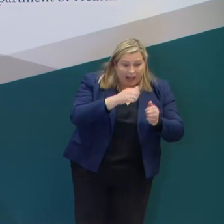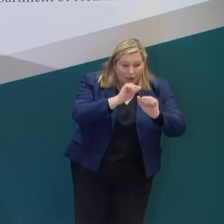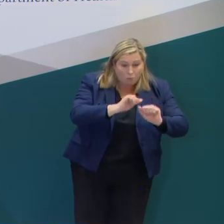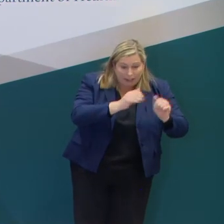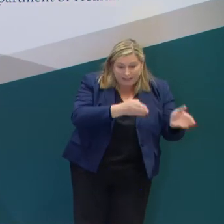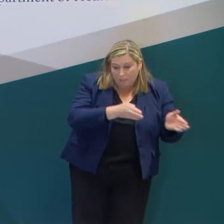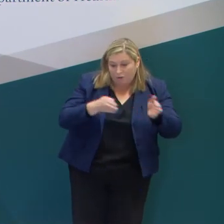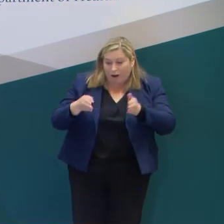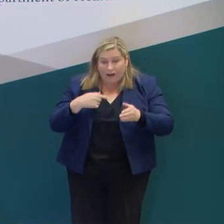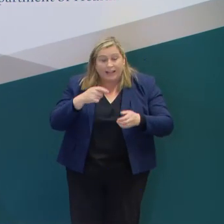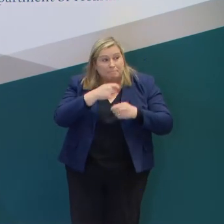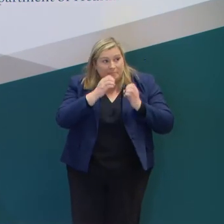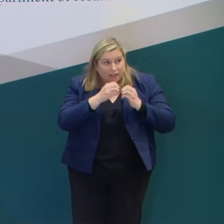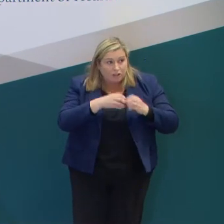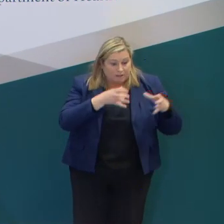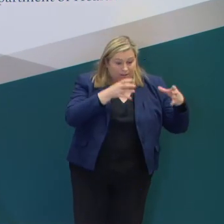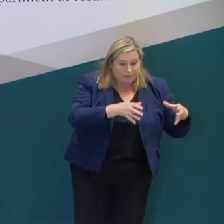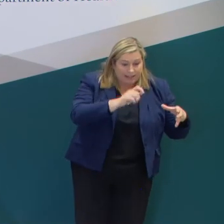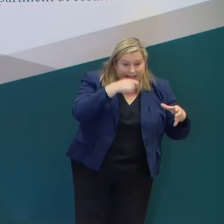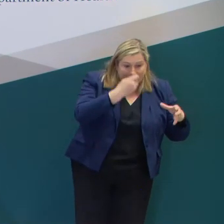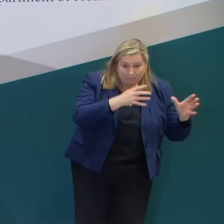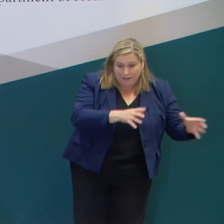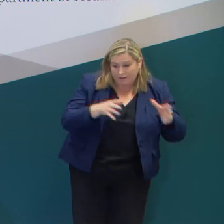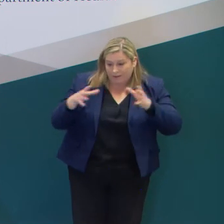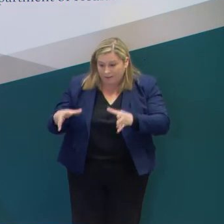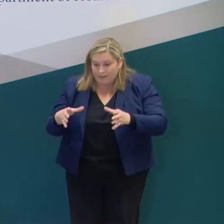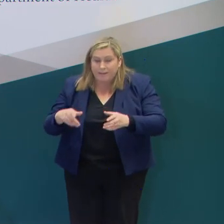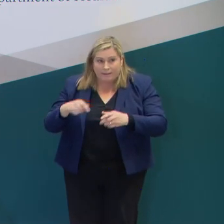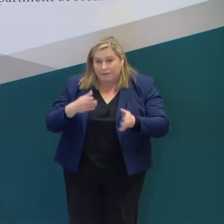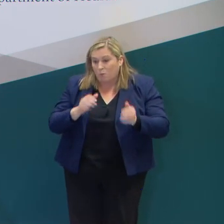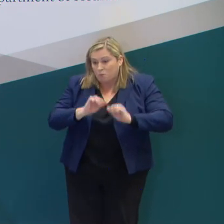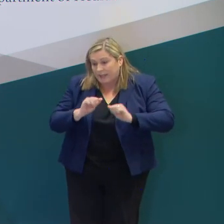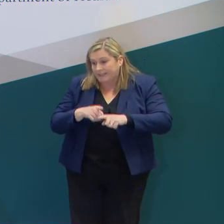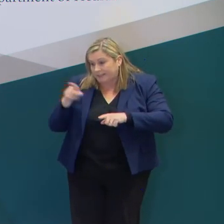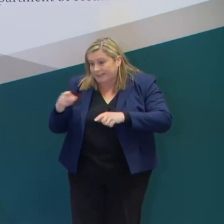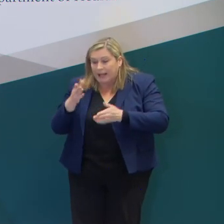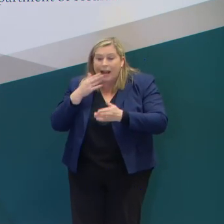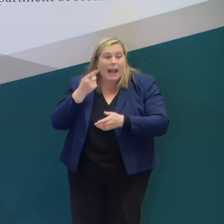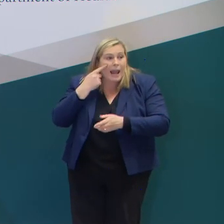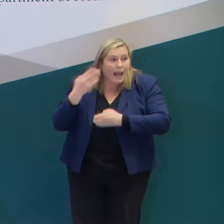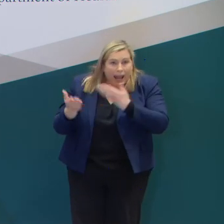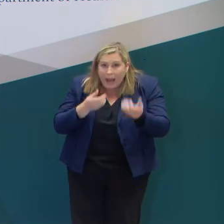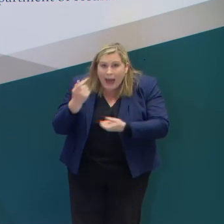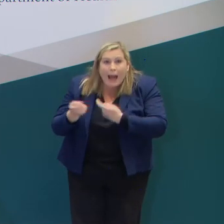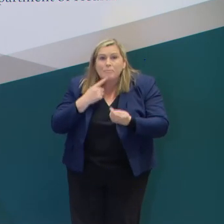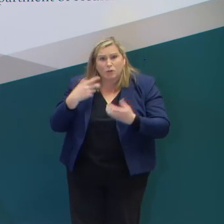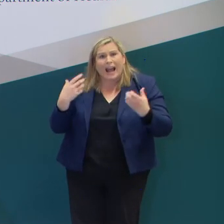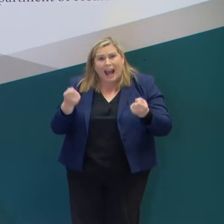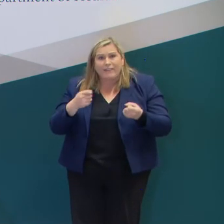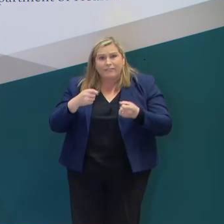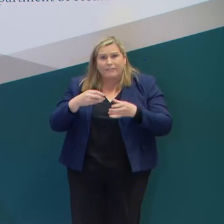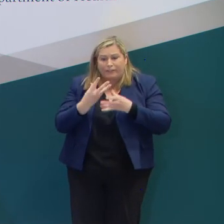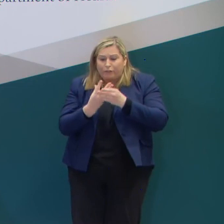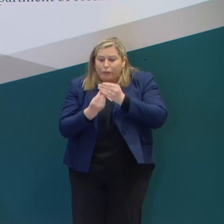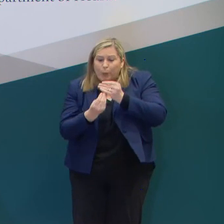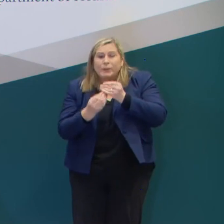then in the swabs that we're currently using, there's a viral transport medium in there that sustains the virus in essence. So typically